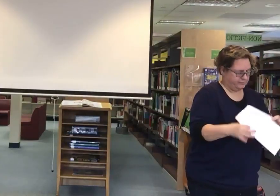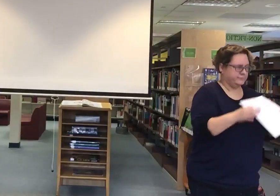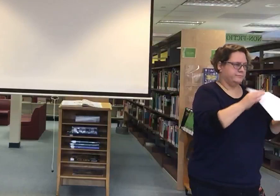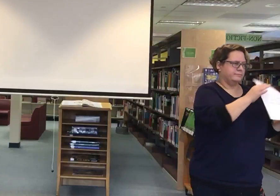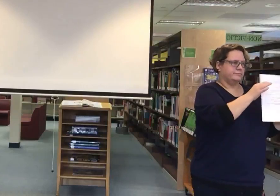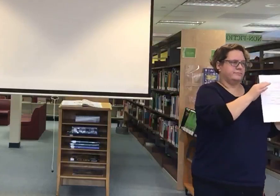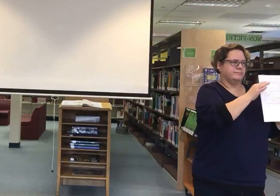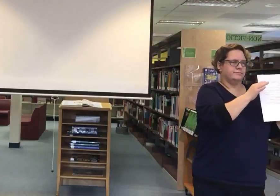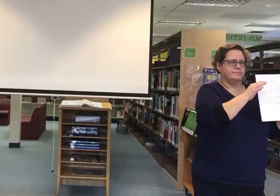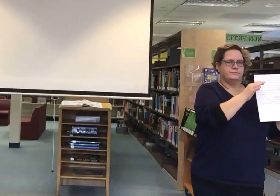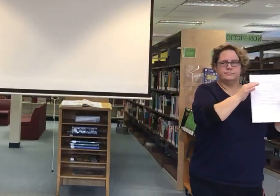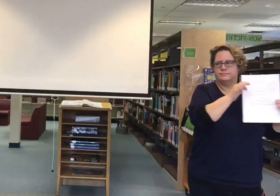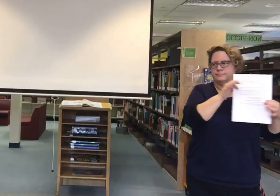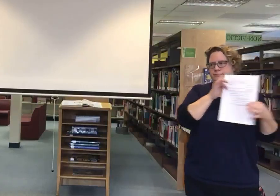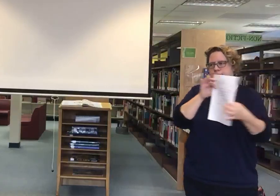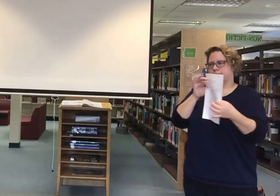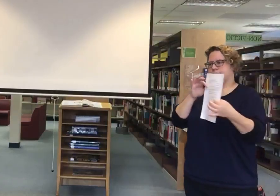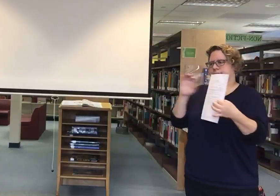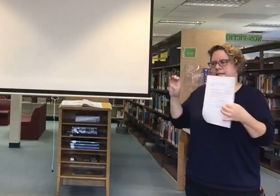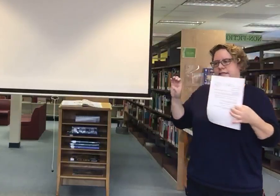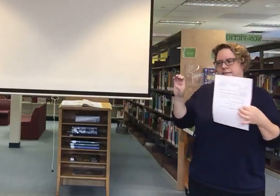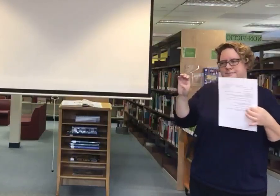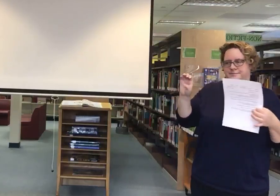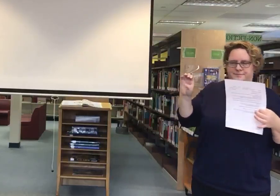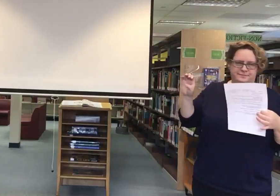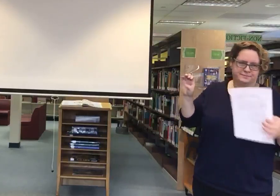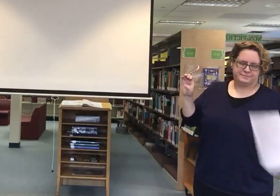I lost it, website hunt.